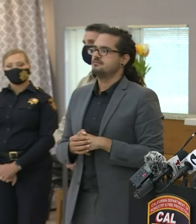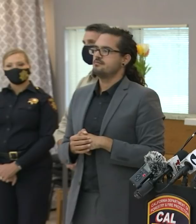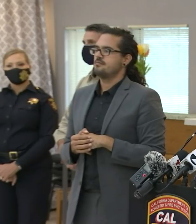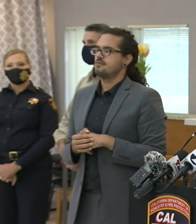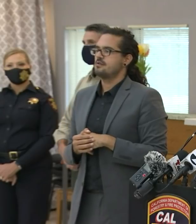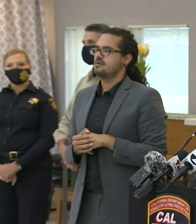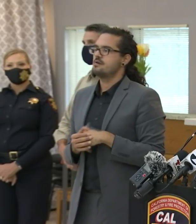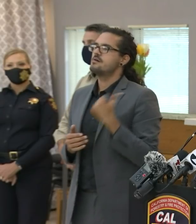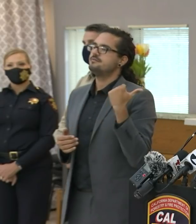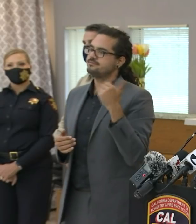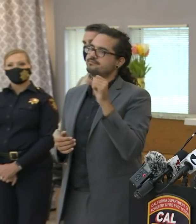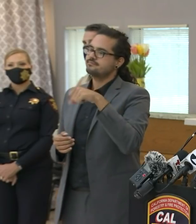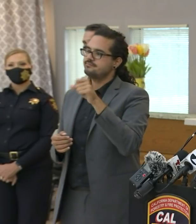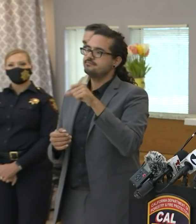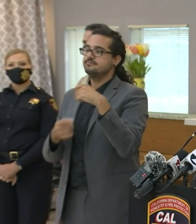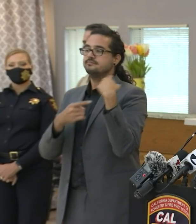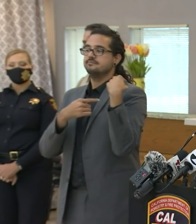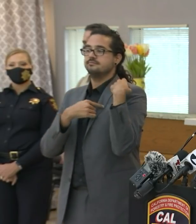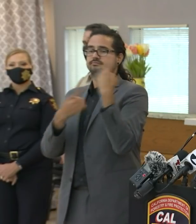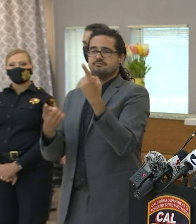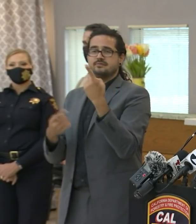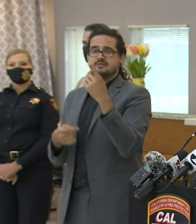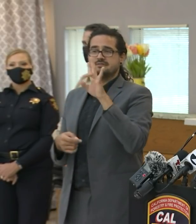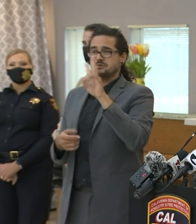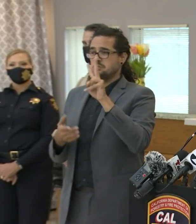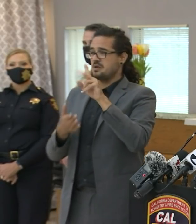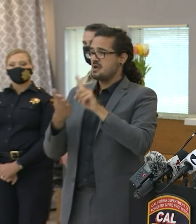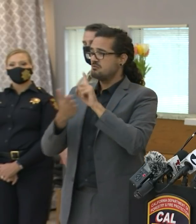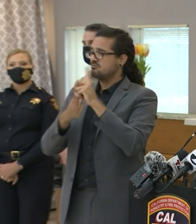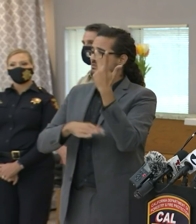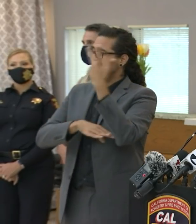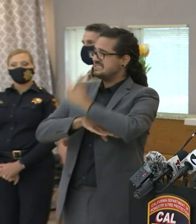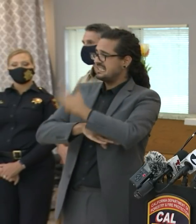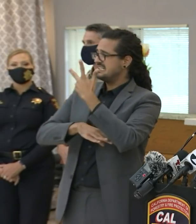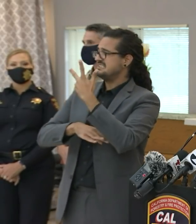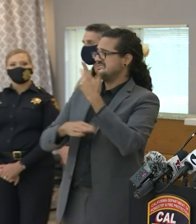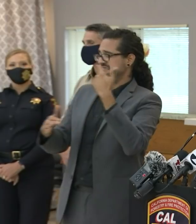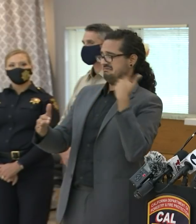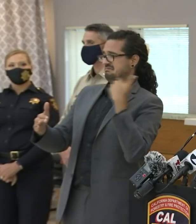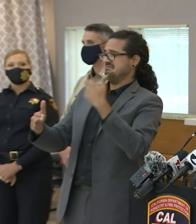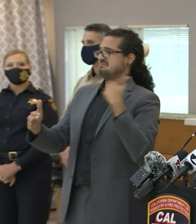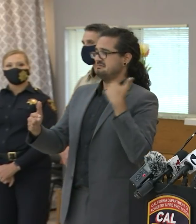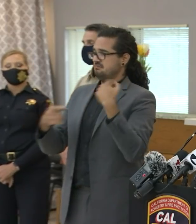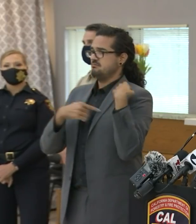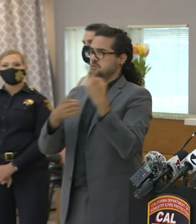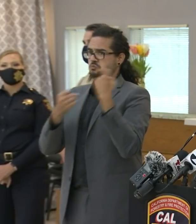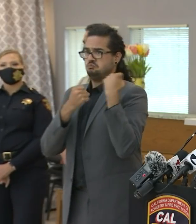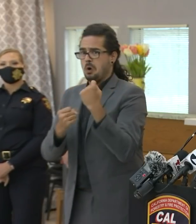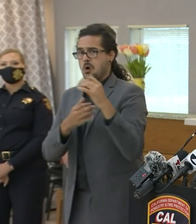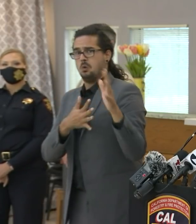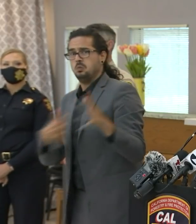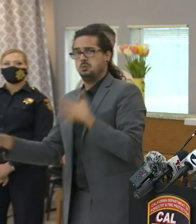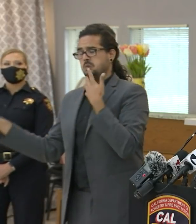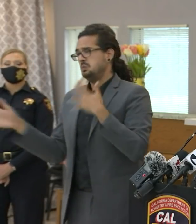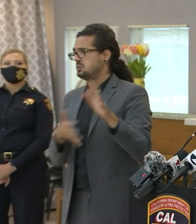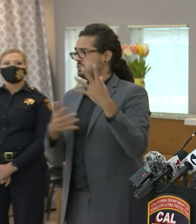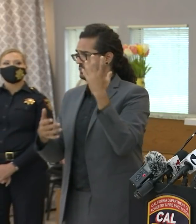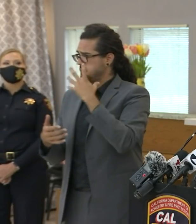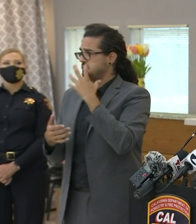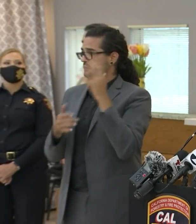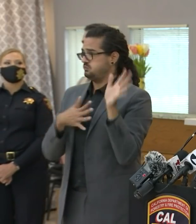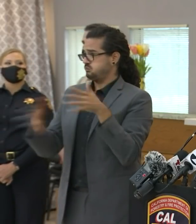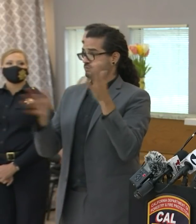probably the past 72 hours ago and earlier in the week when we had very strong winds that aligned themselves with that San Lorenzo Valley